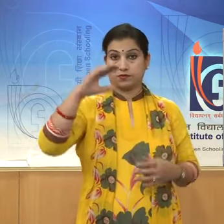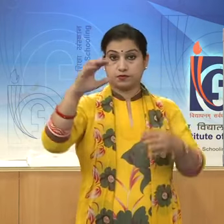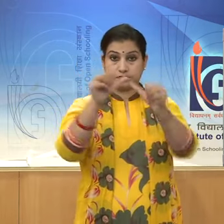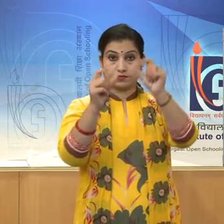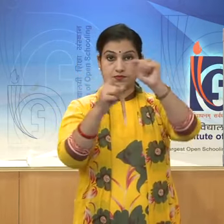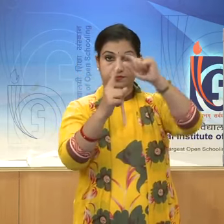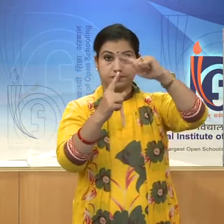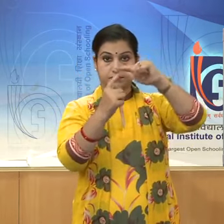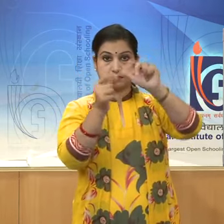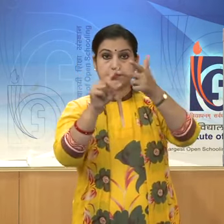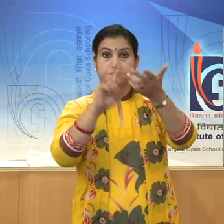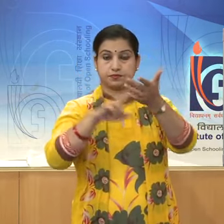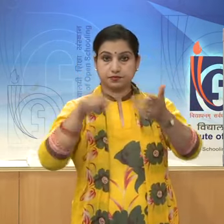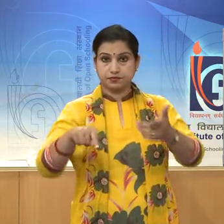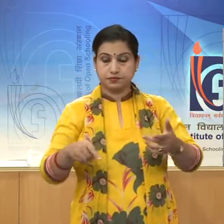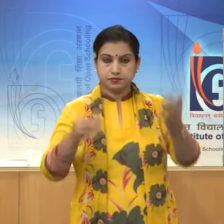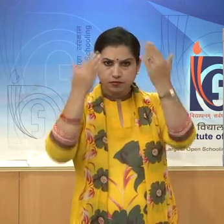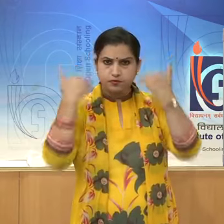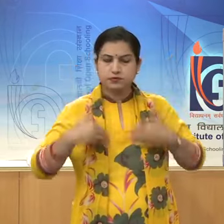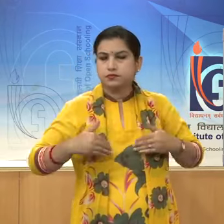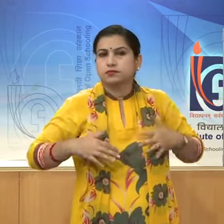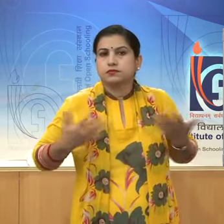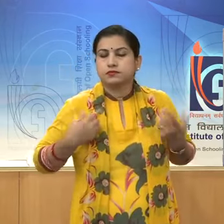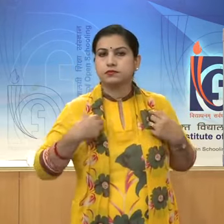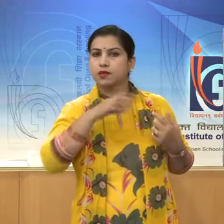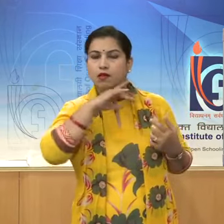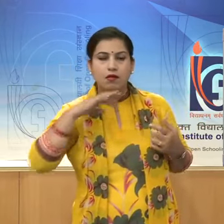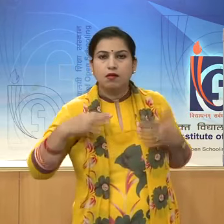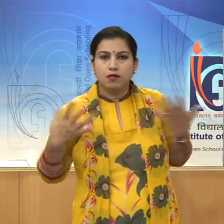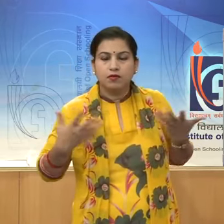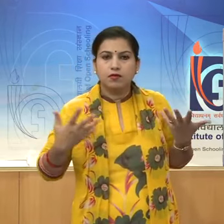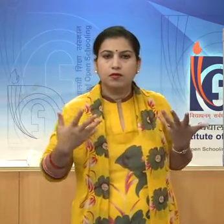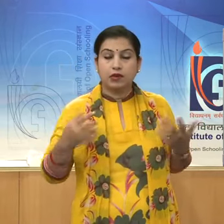The captain is dressed in black